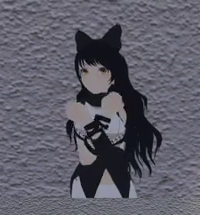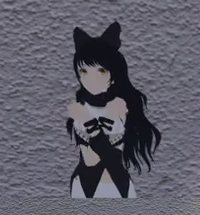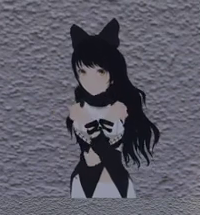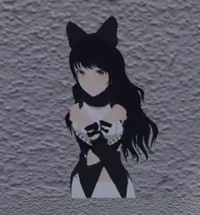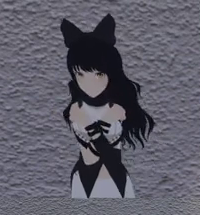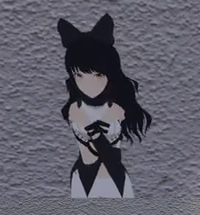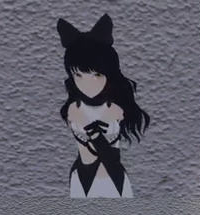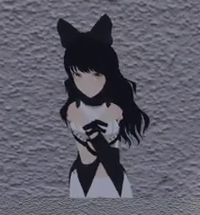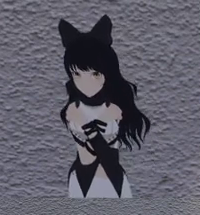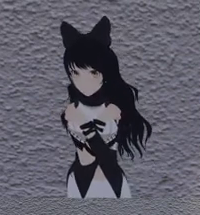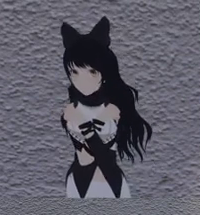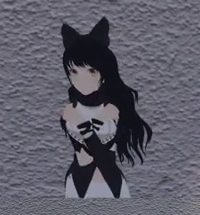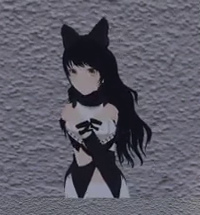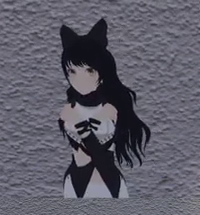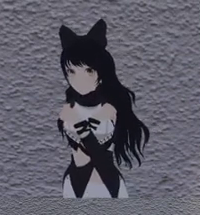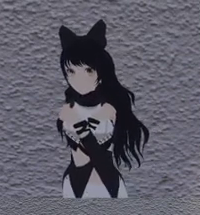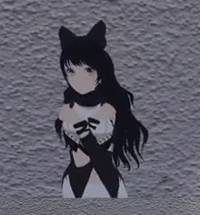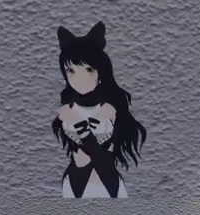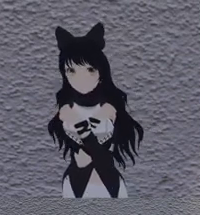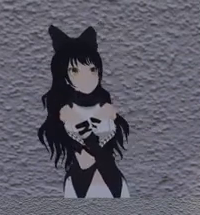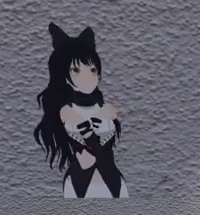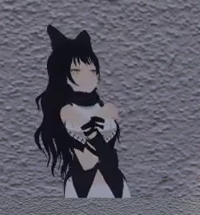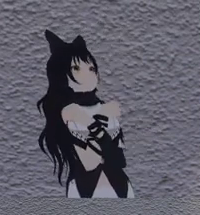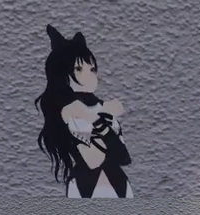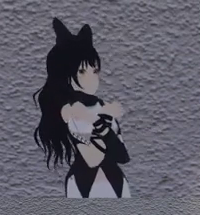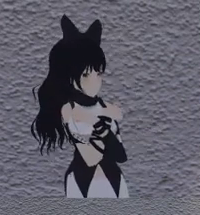Now, what's the sign? Love.